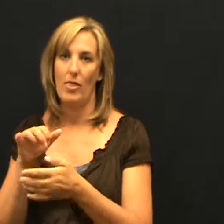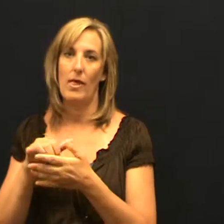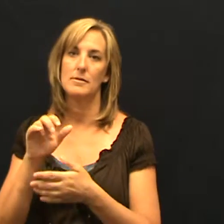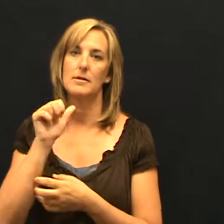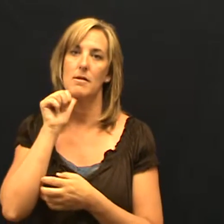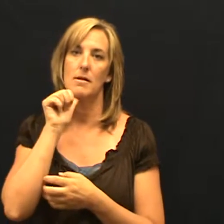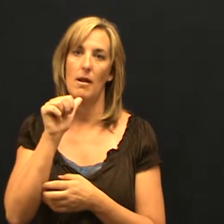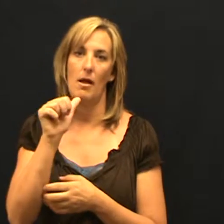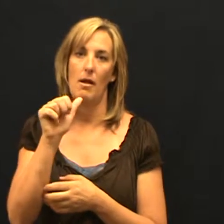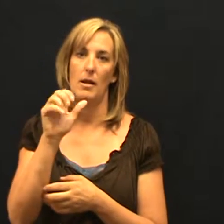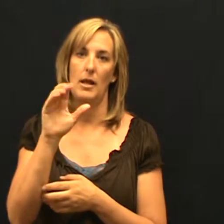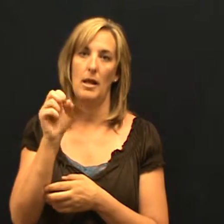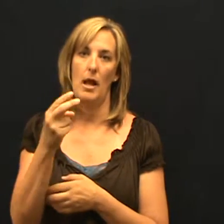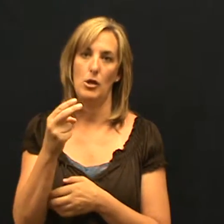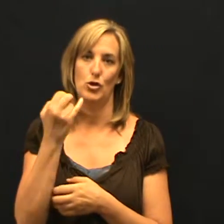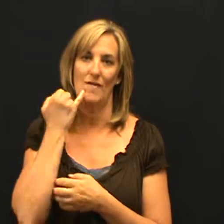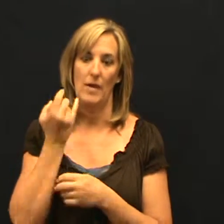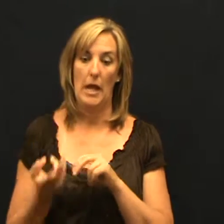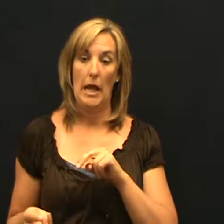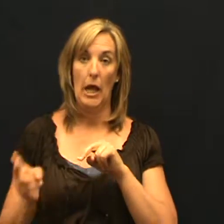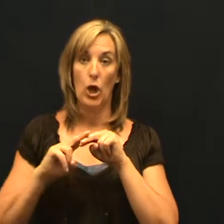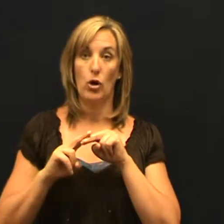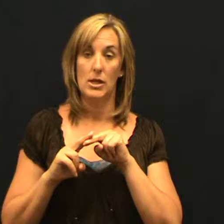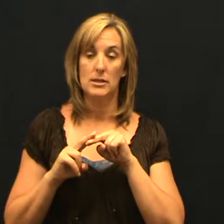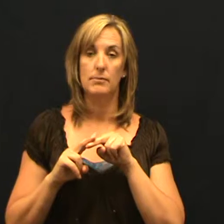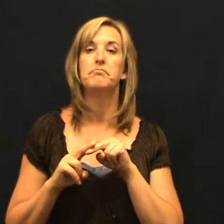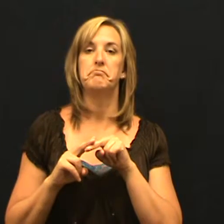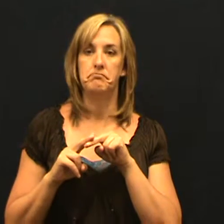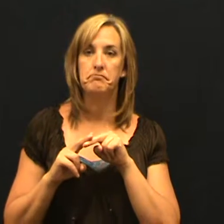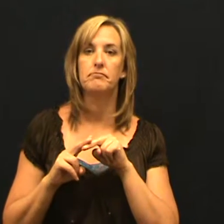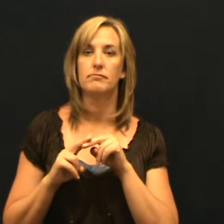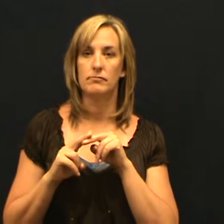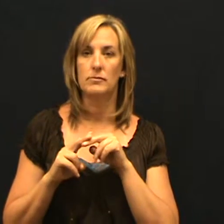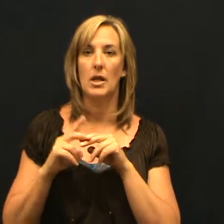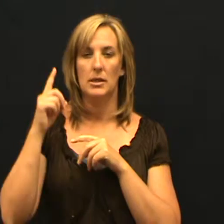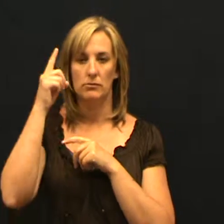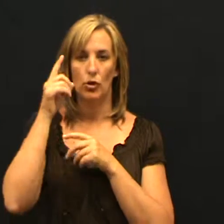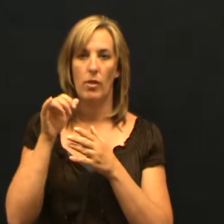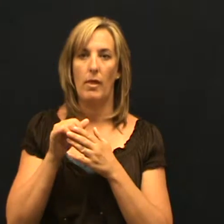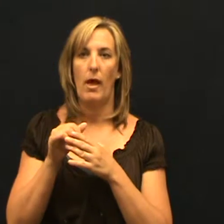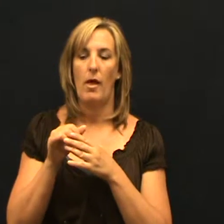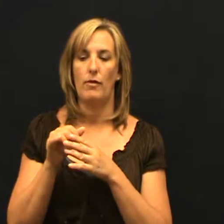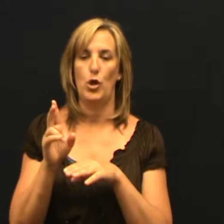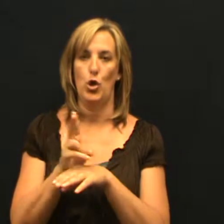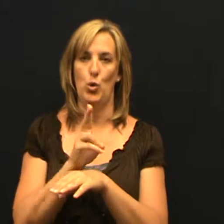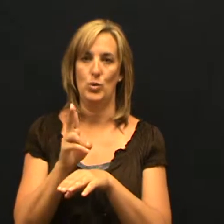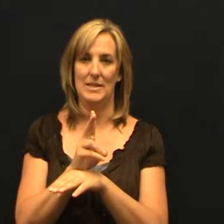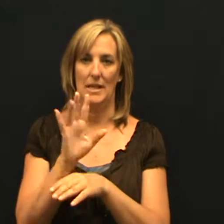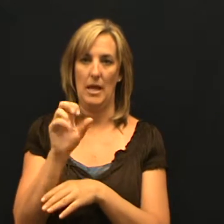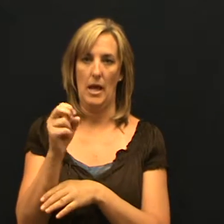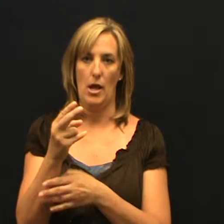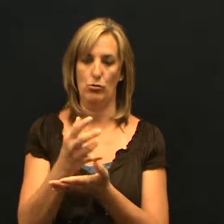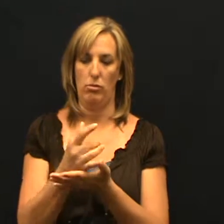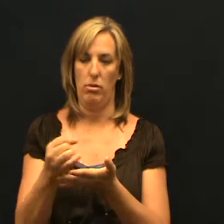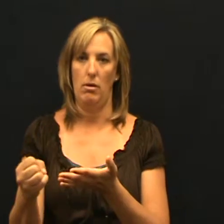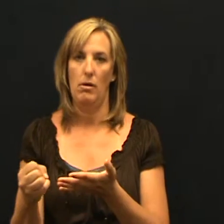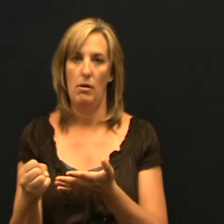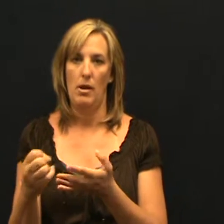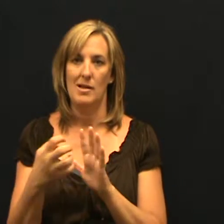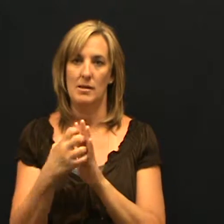of those increased, we consider that a use of cash and subtract that difference from net income. If